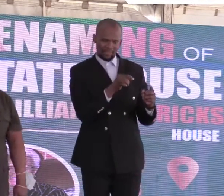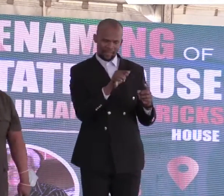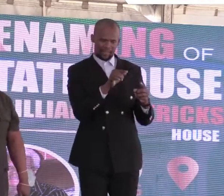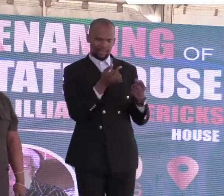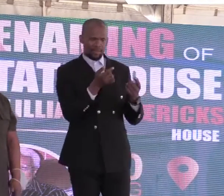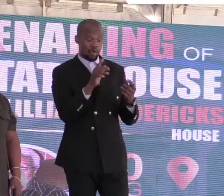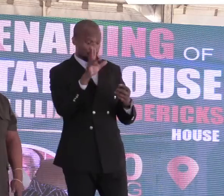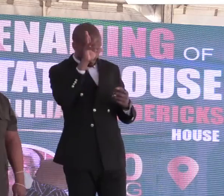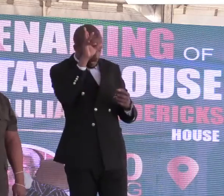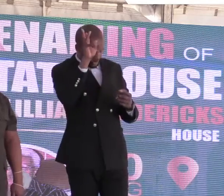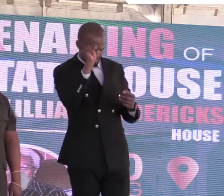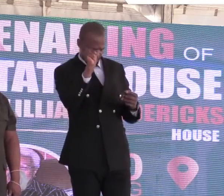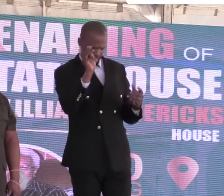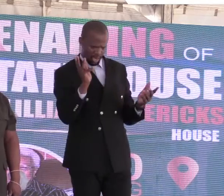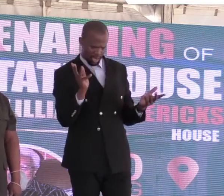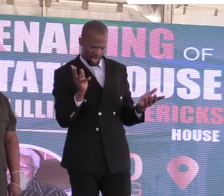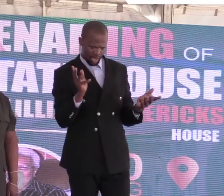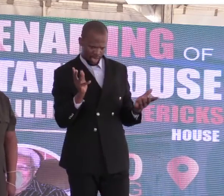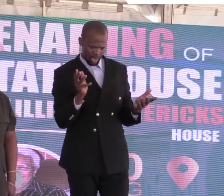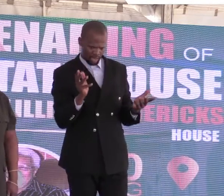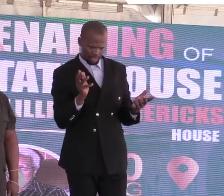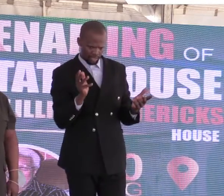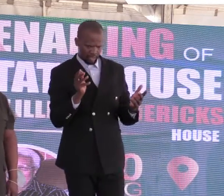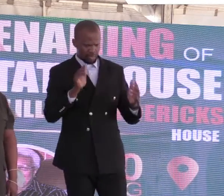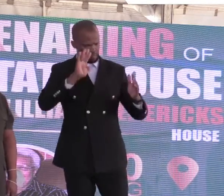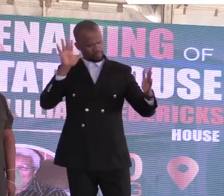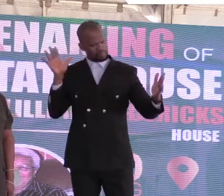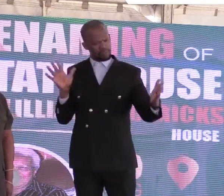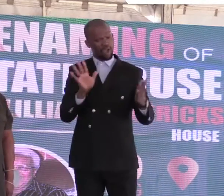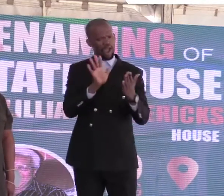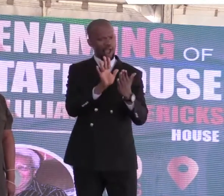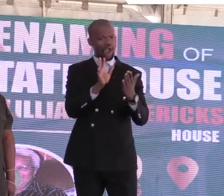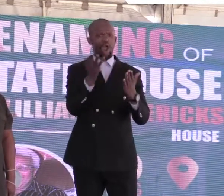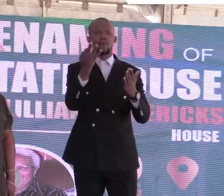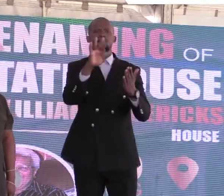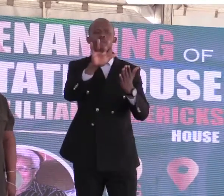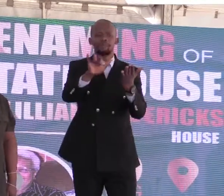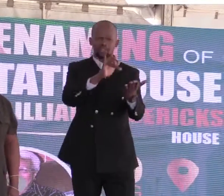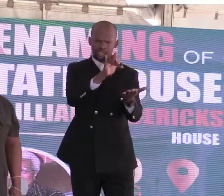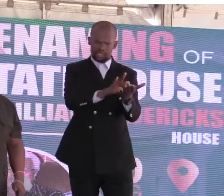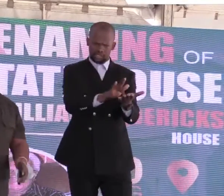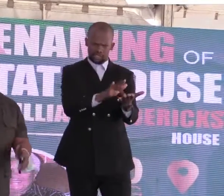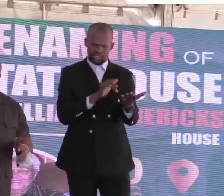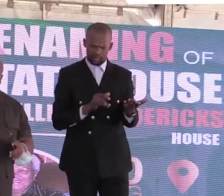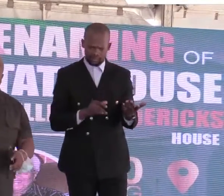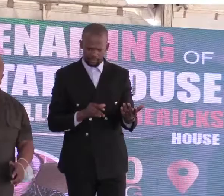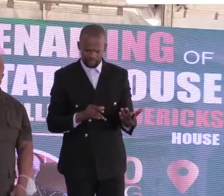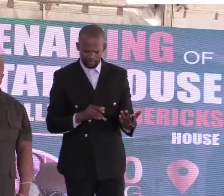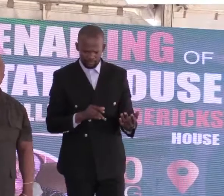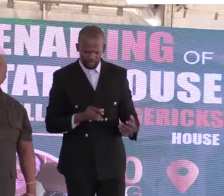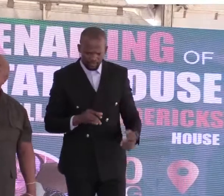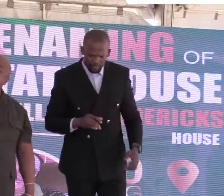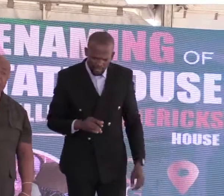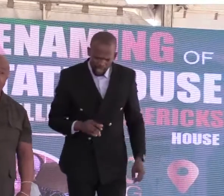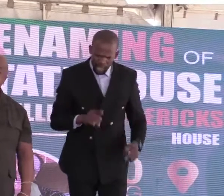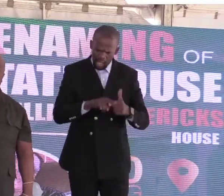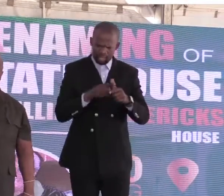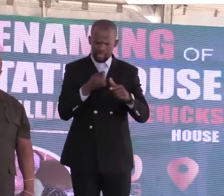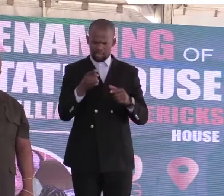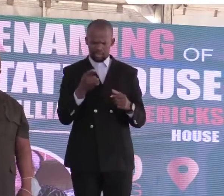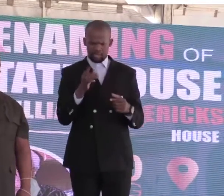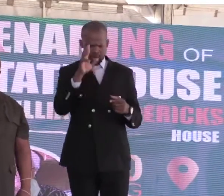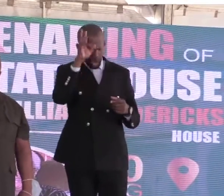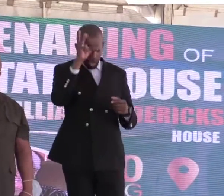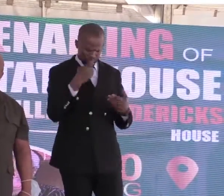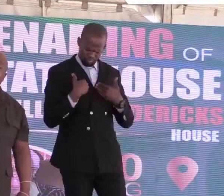Nelson Mandela, the late president, approached her for the position. And she was able to say, hayi